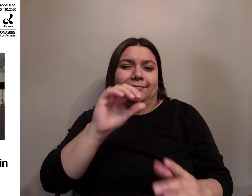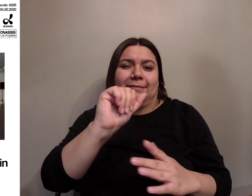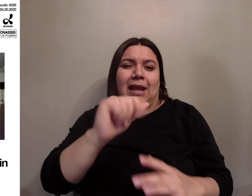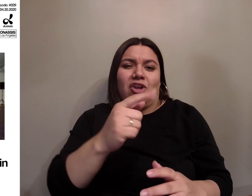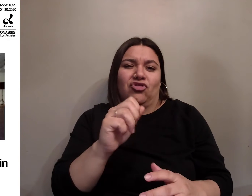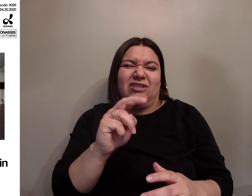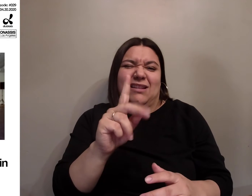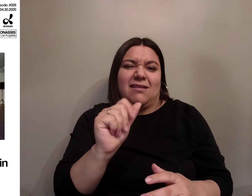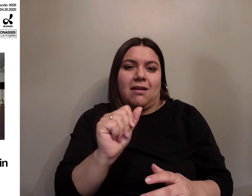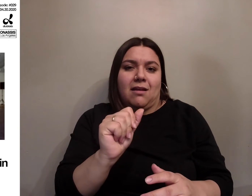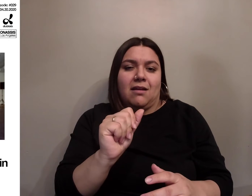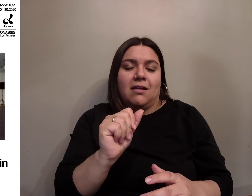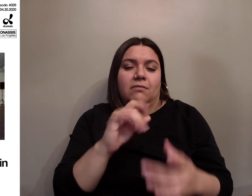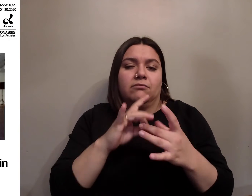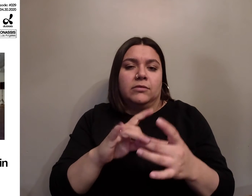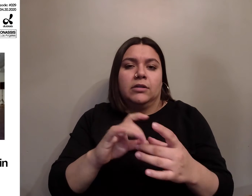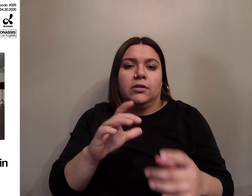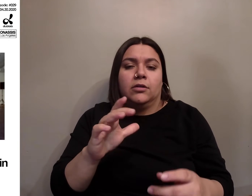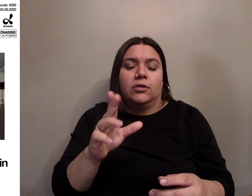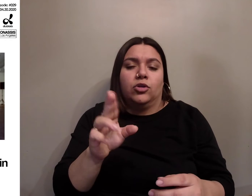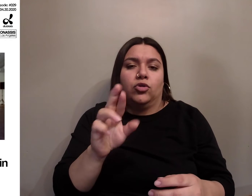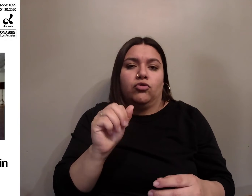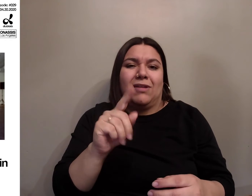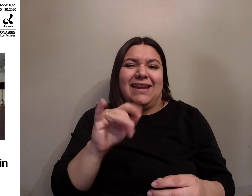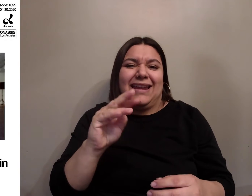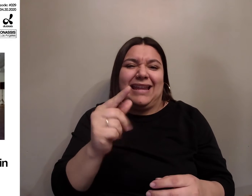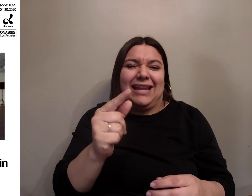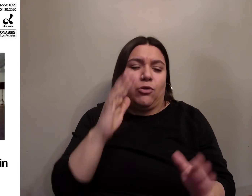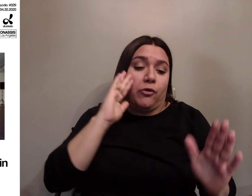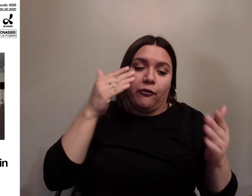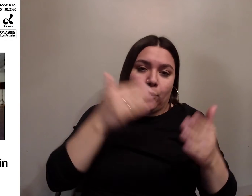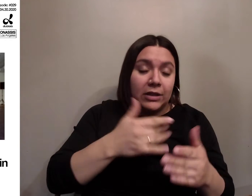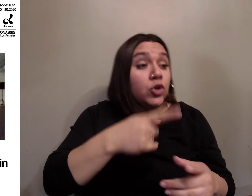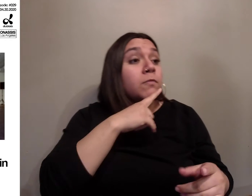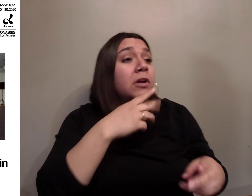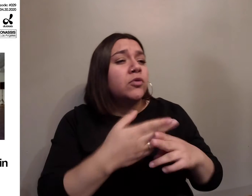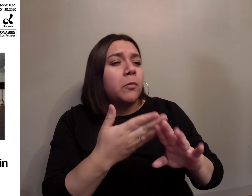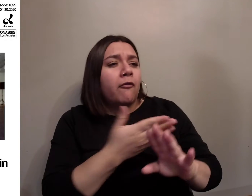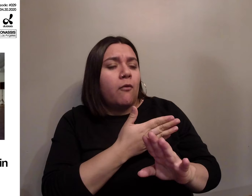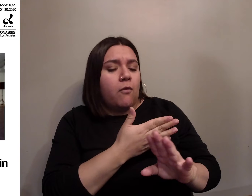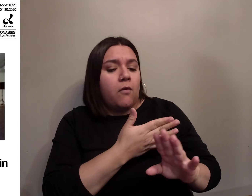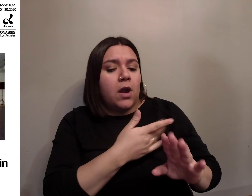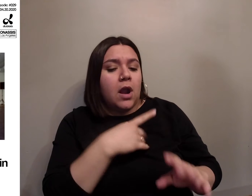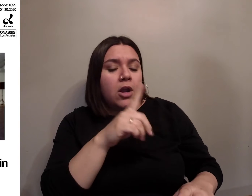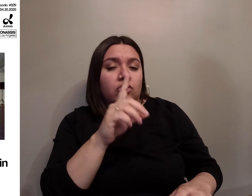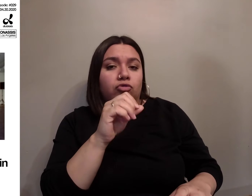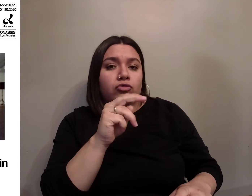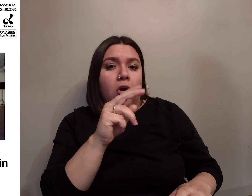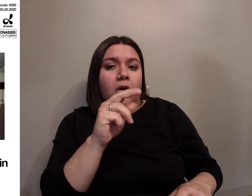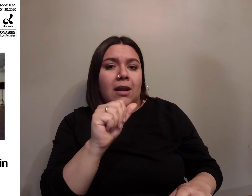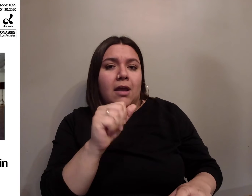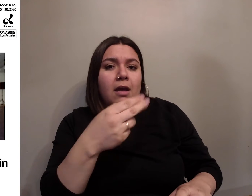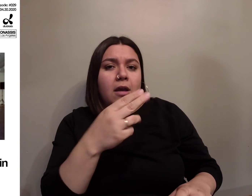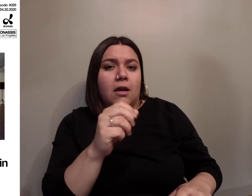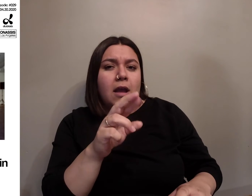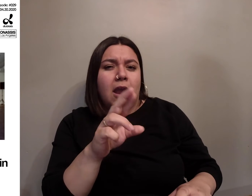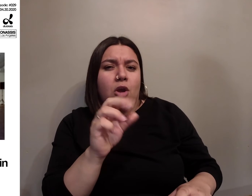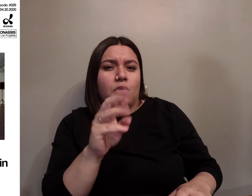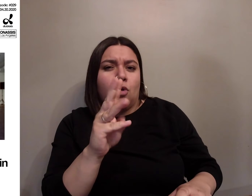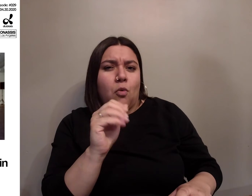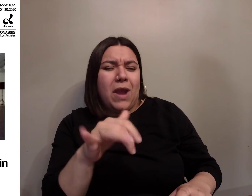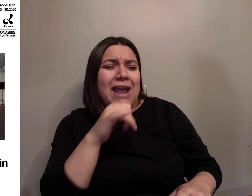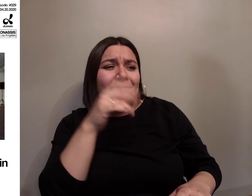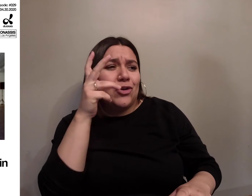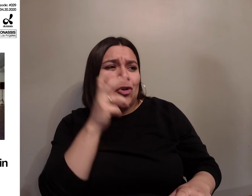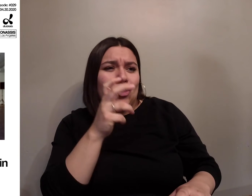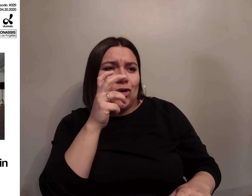I was happy to hear you speak or evoke her a little bit. You're an artist, as you said, and in your biography, it